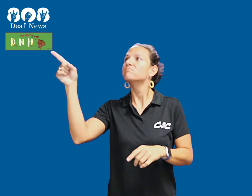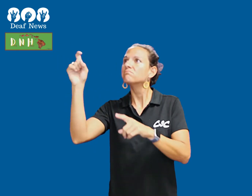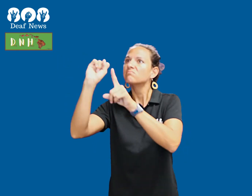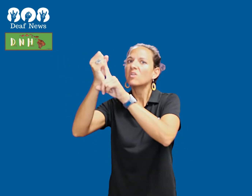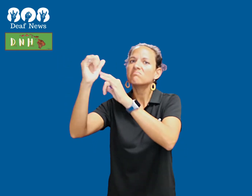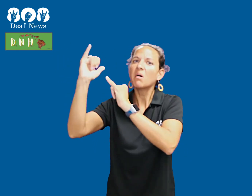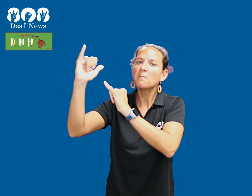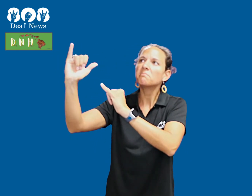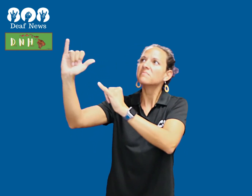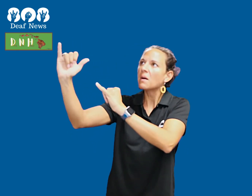situation.